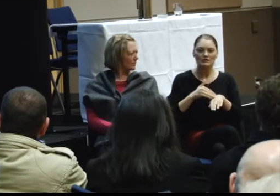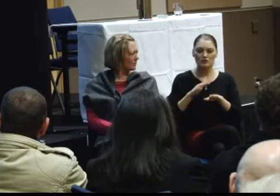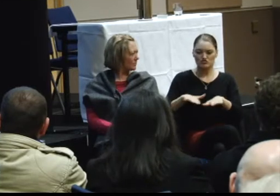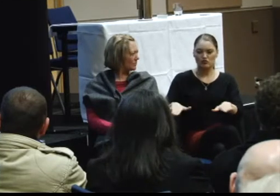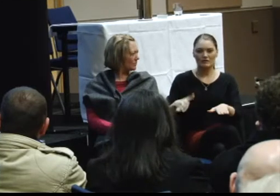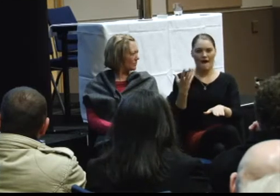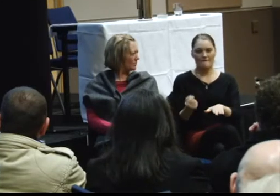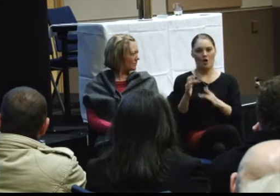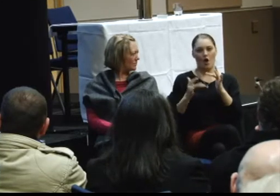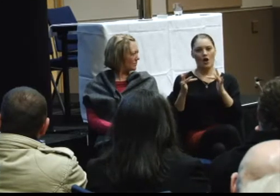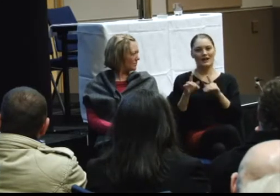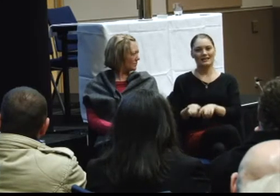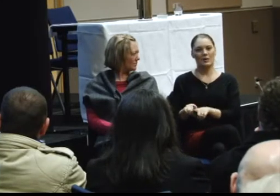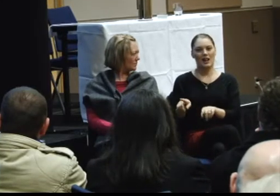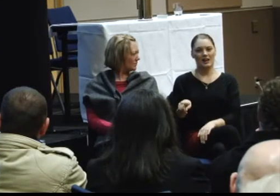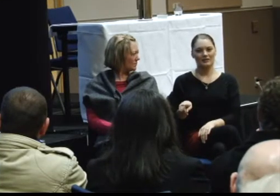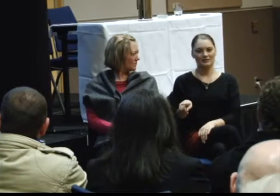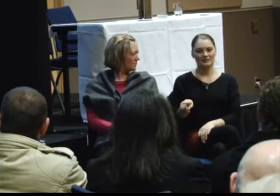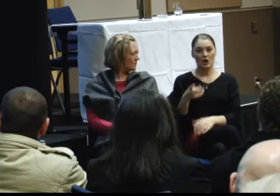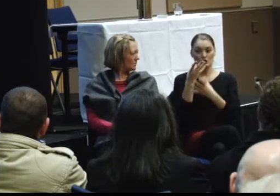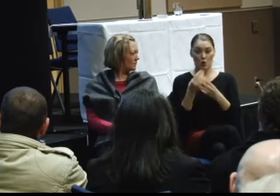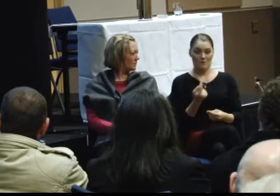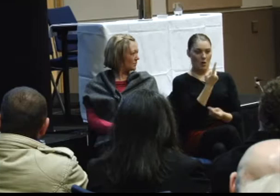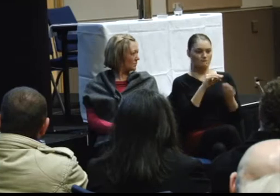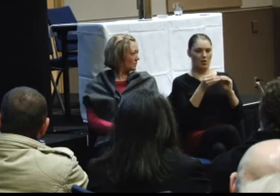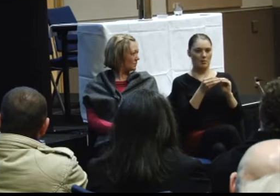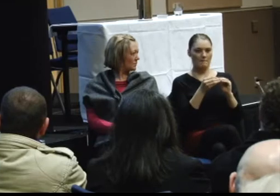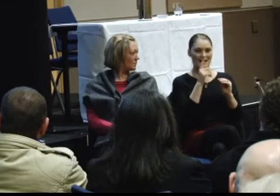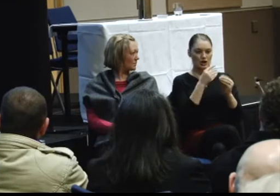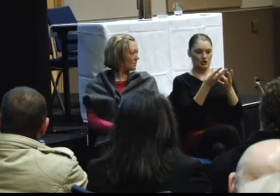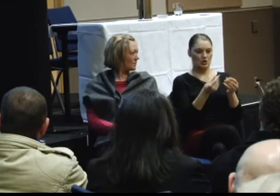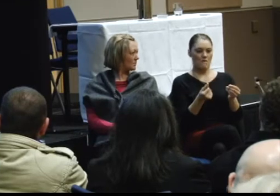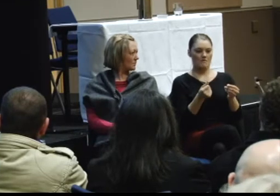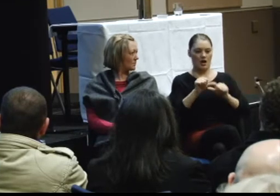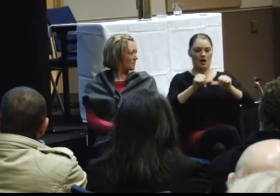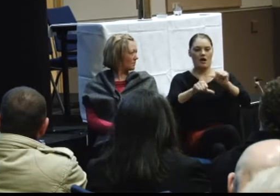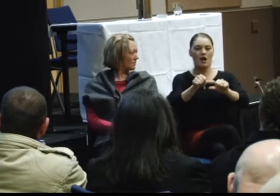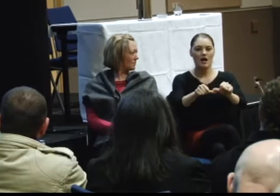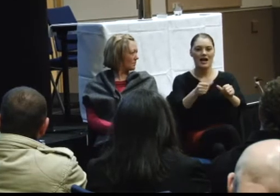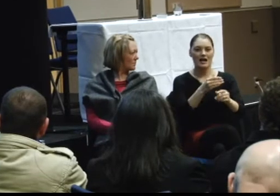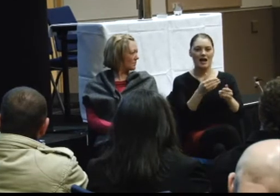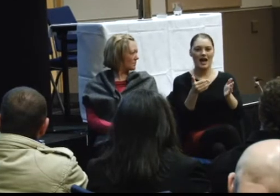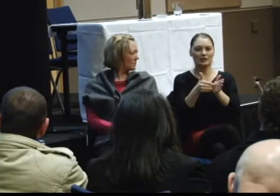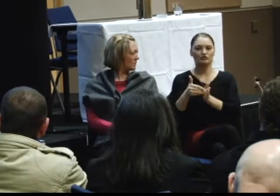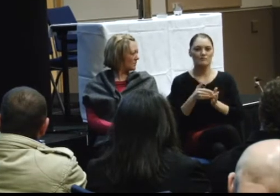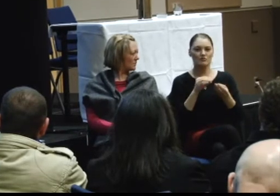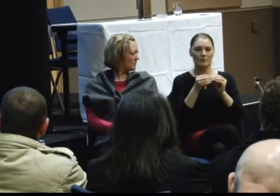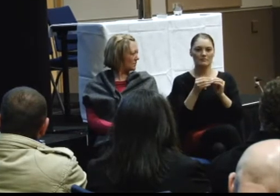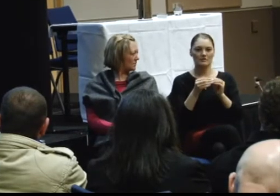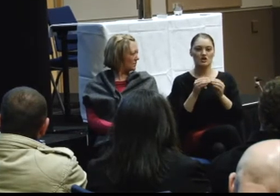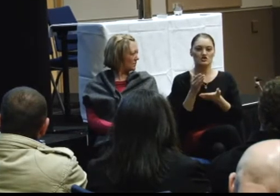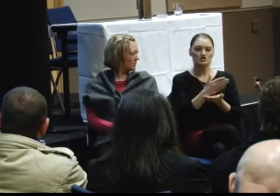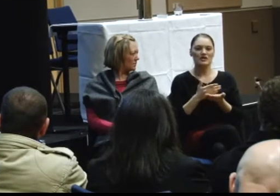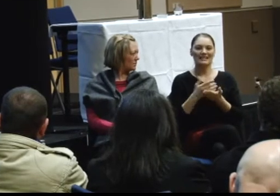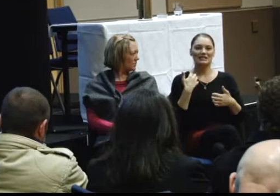children face online. Solving one problem can help solve the other. These are shared interests. Schools have an interest in getting parents into